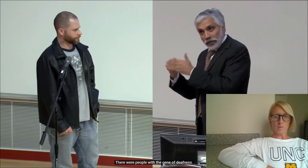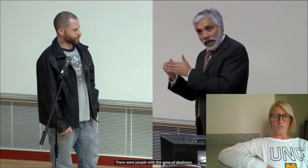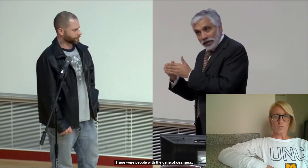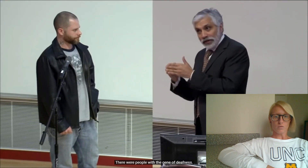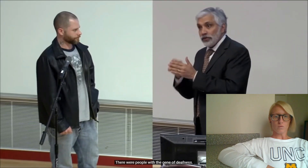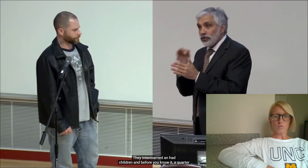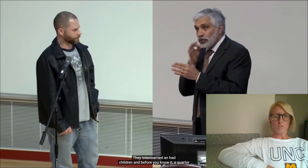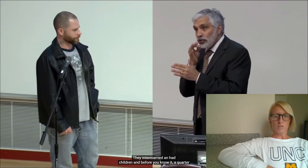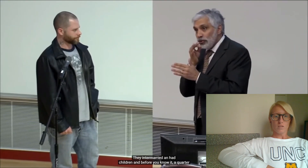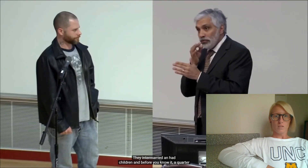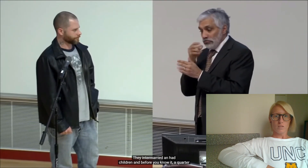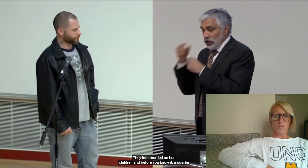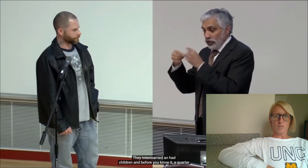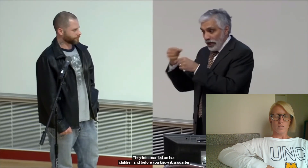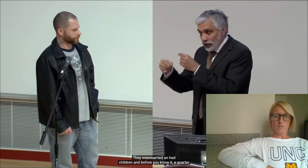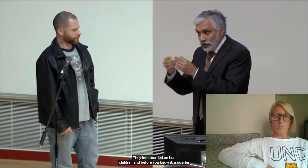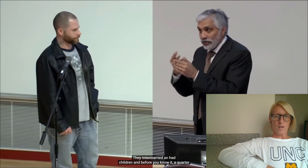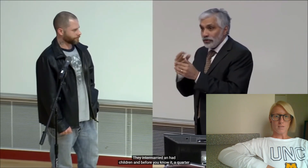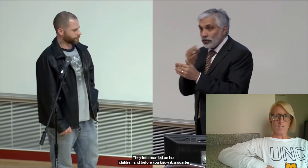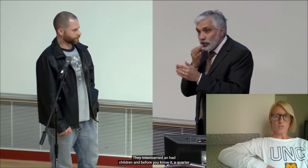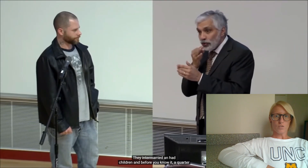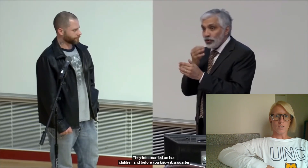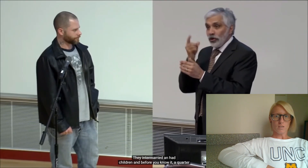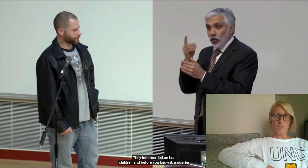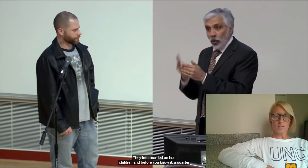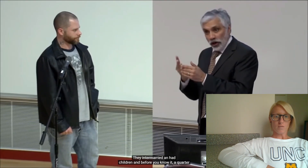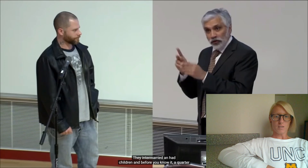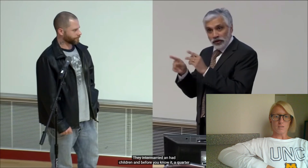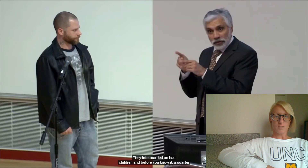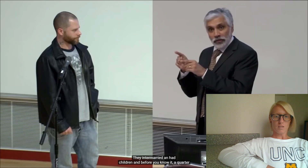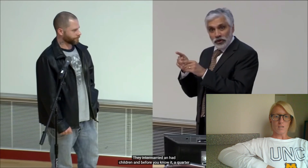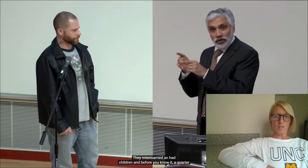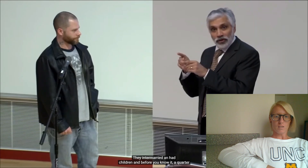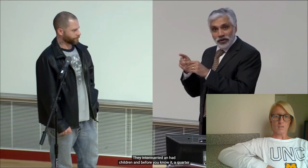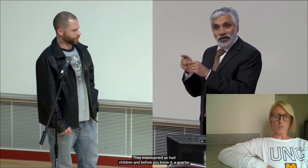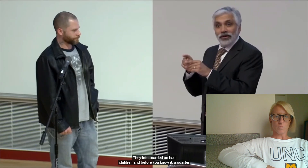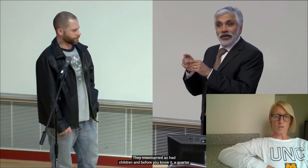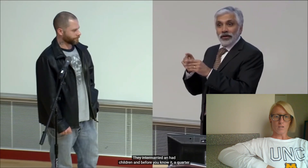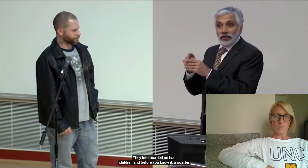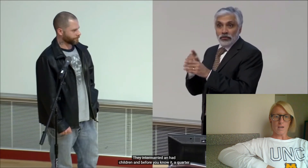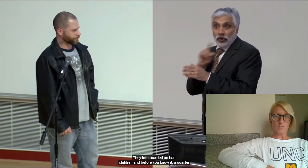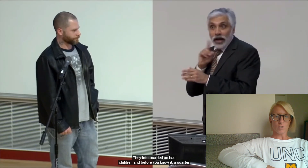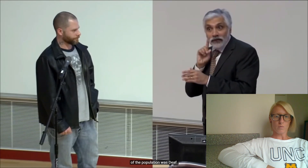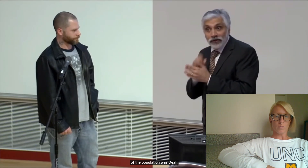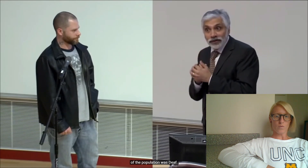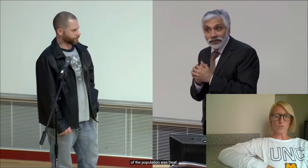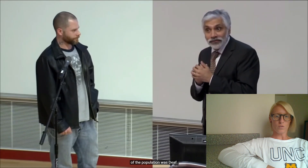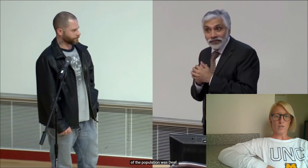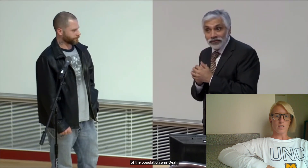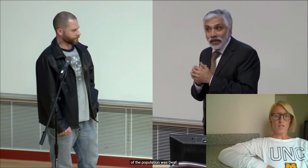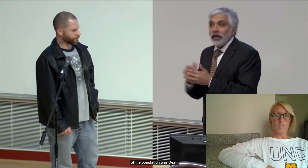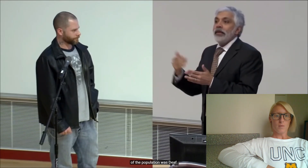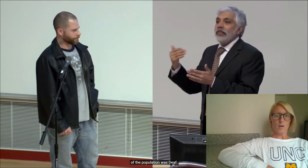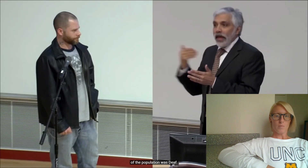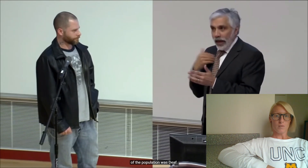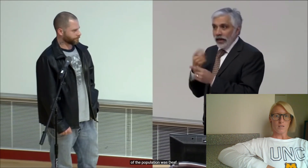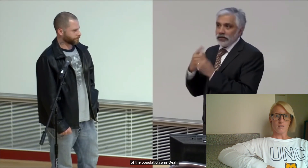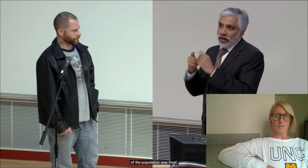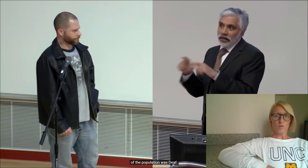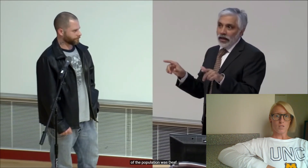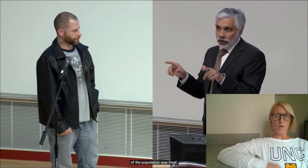they were when they able arrived to that island, they pass down intermarried the and genes had of children. deafness. And before you know it, a intermarried and quarter of had the children. Before you know it, population was